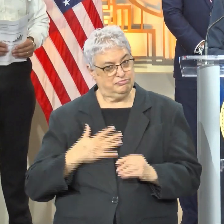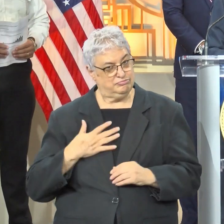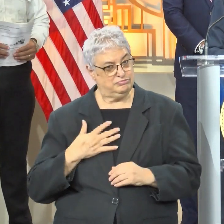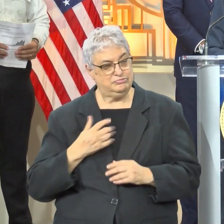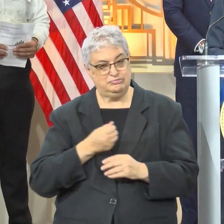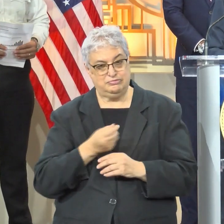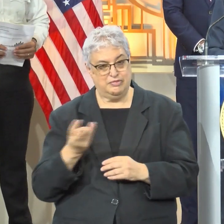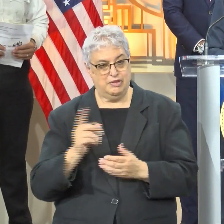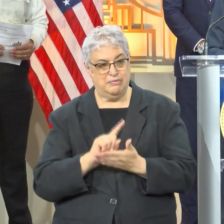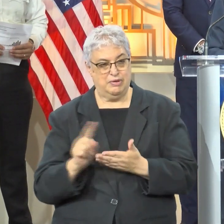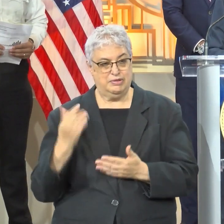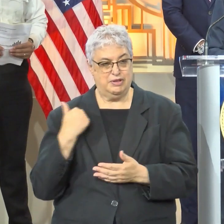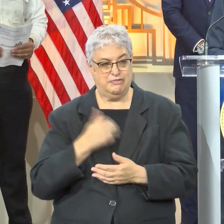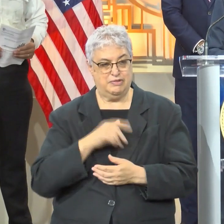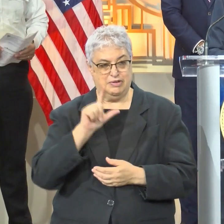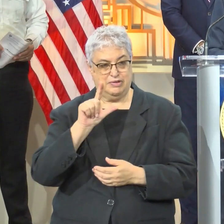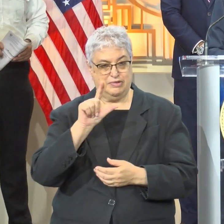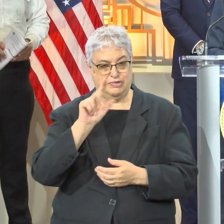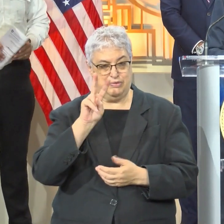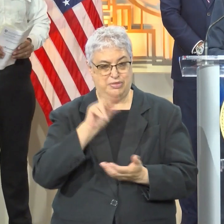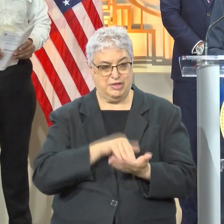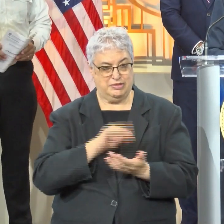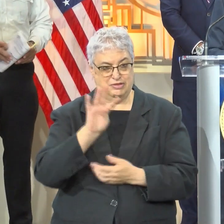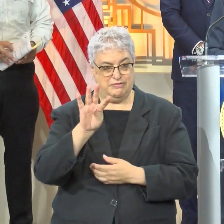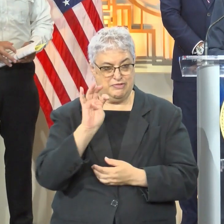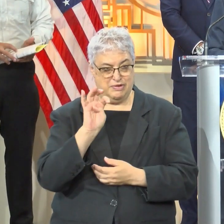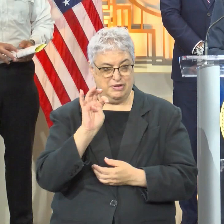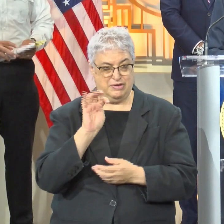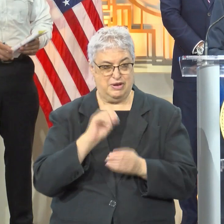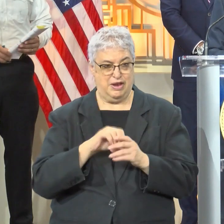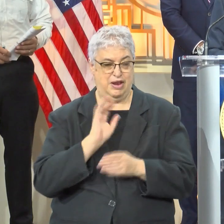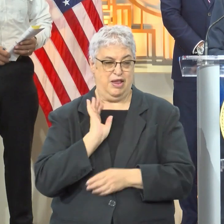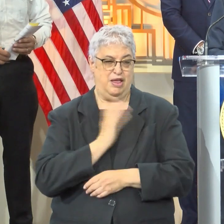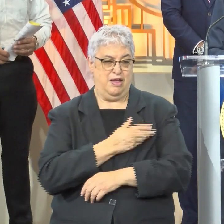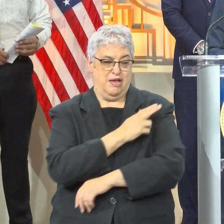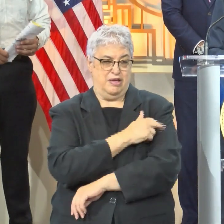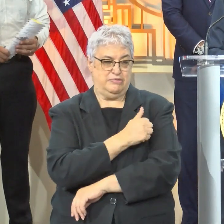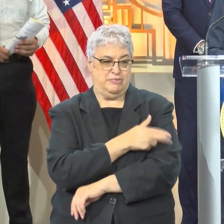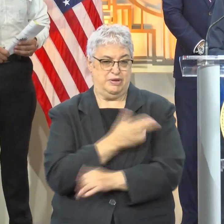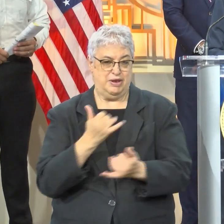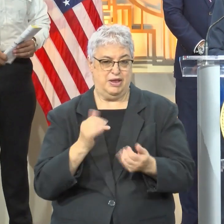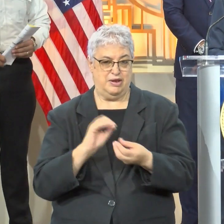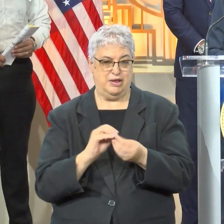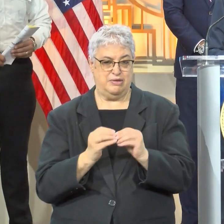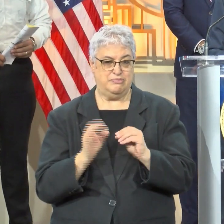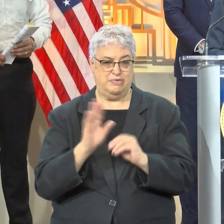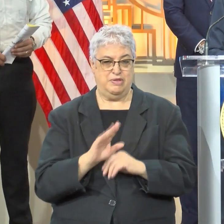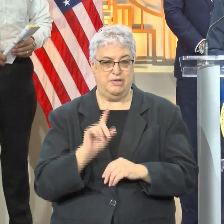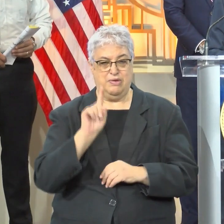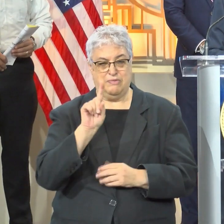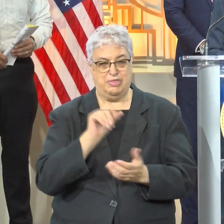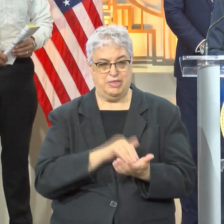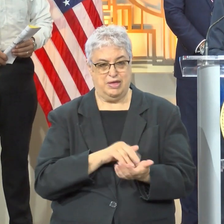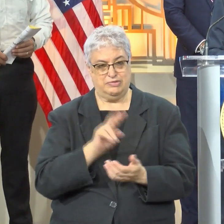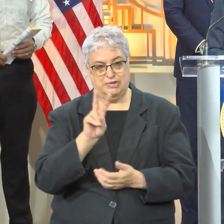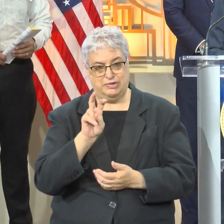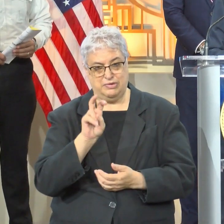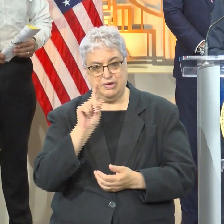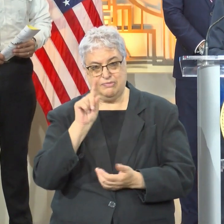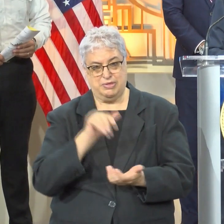few weeks ago, we had over 2,400 people in our hospitals. Today's numbers, that number may be around 1,200 to